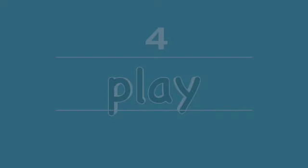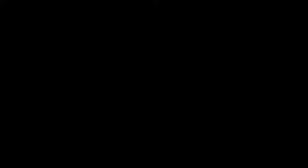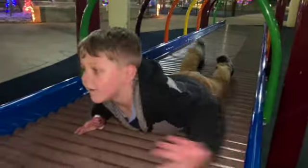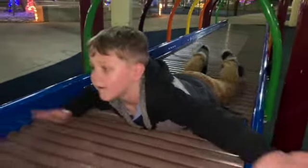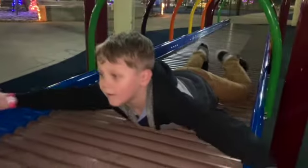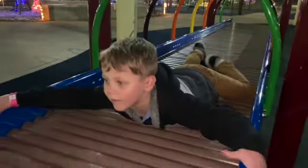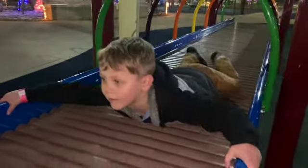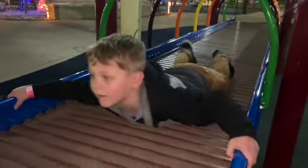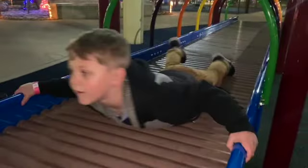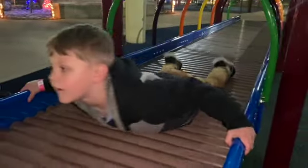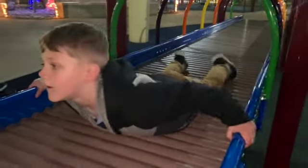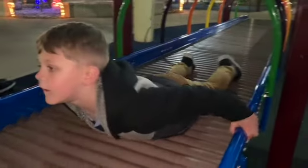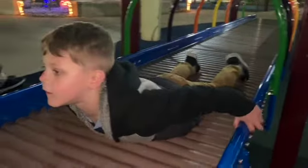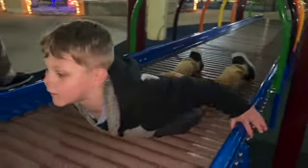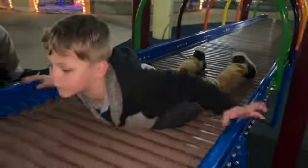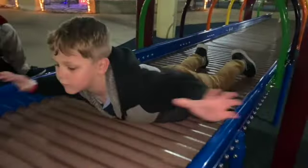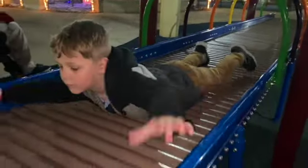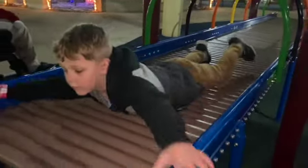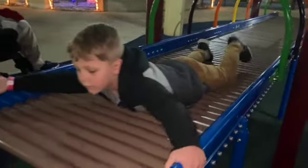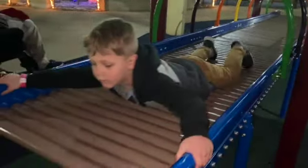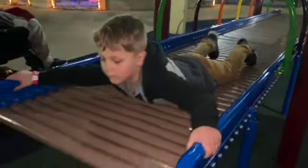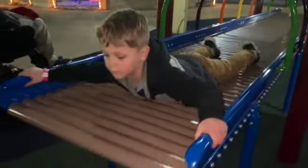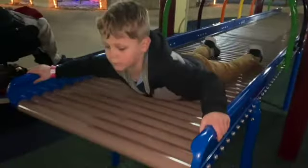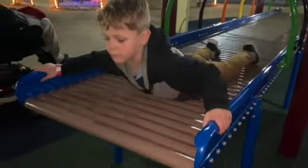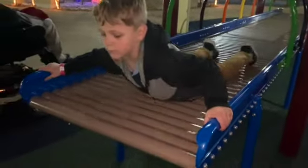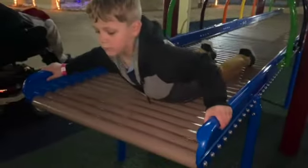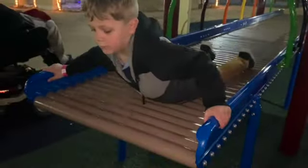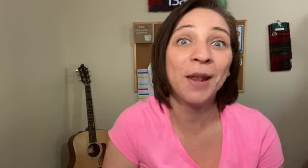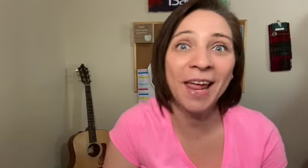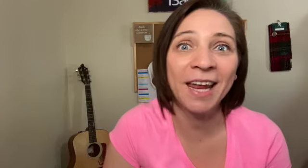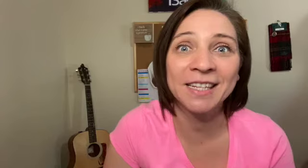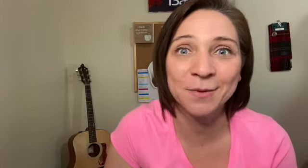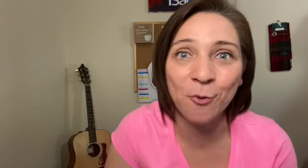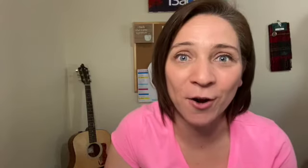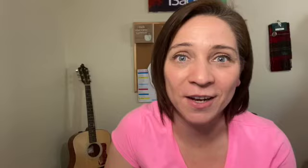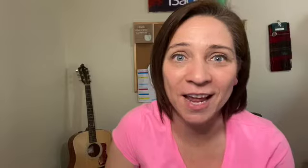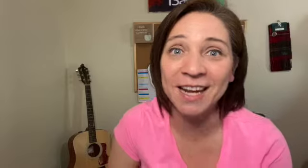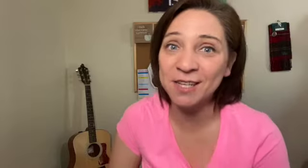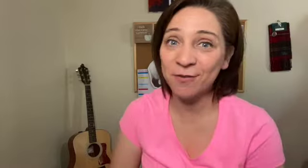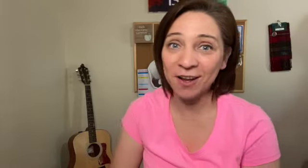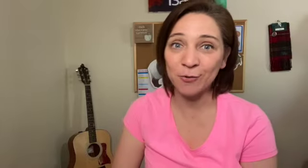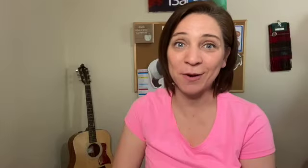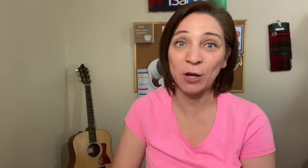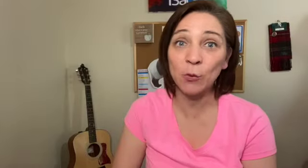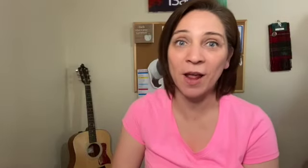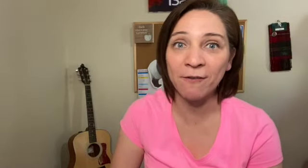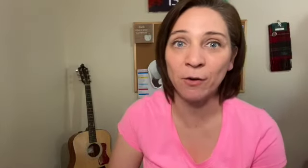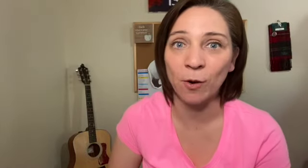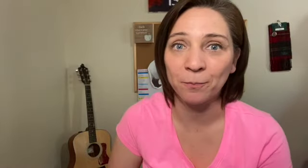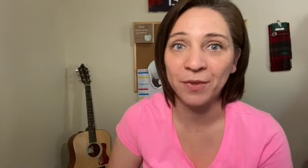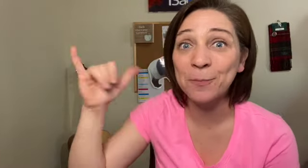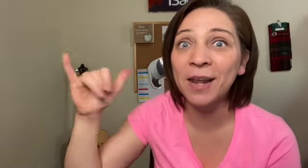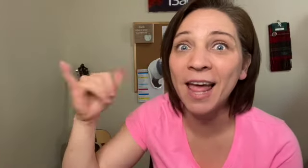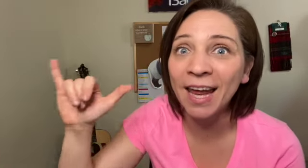He plays on the rollers. Playing is important, and it's fun to include everyone. Play.